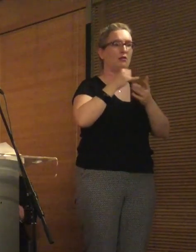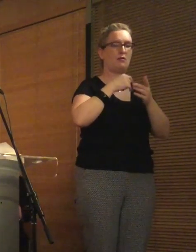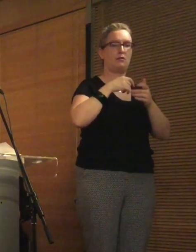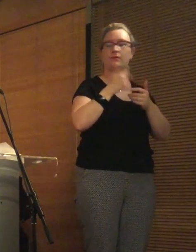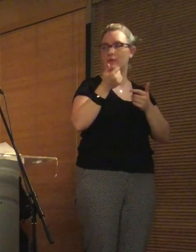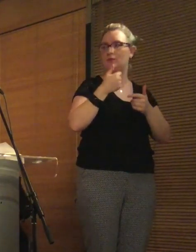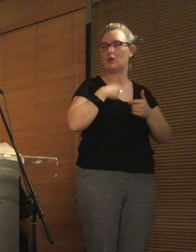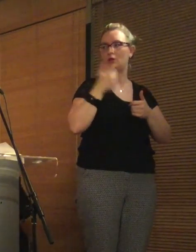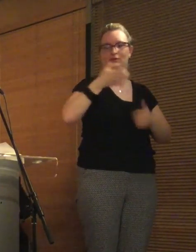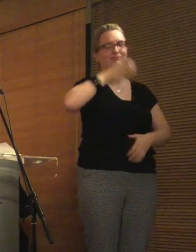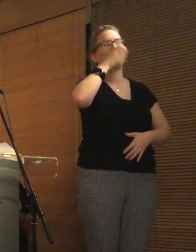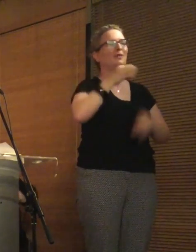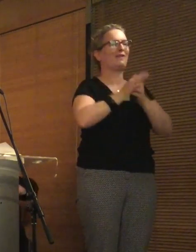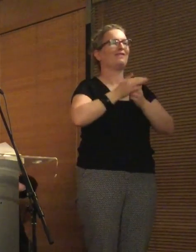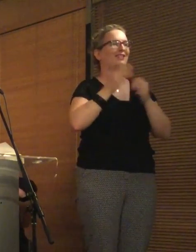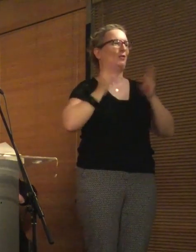Here's to the women who went to the train.